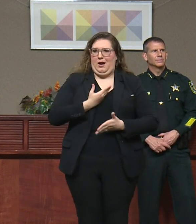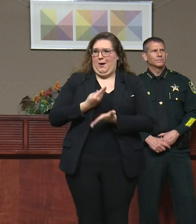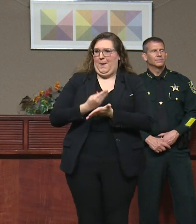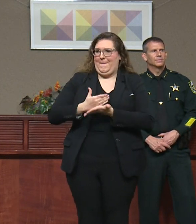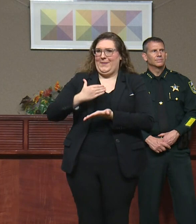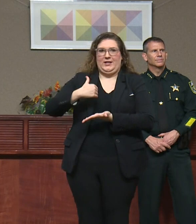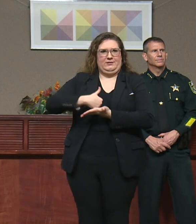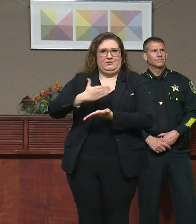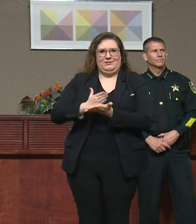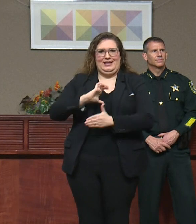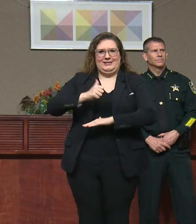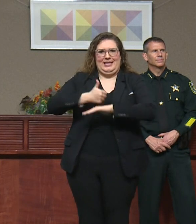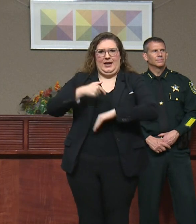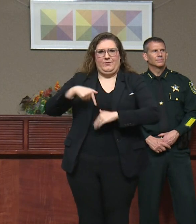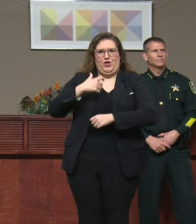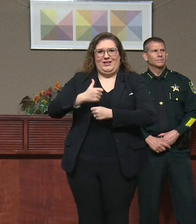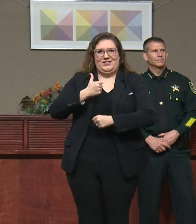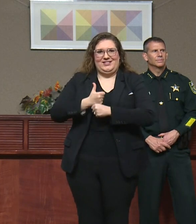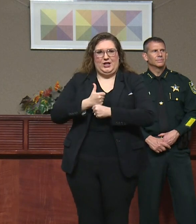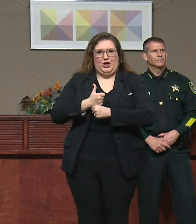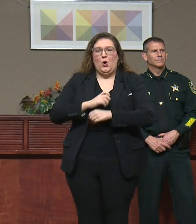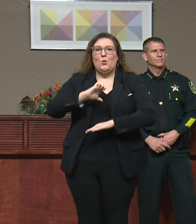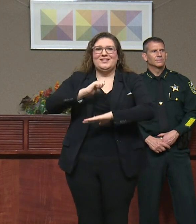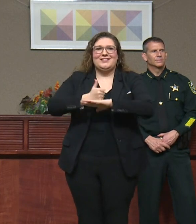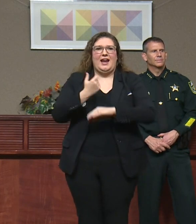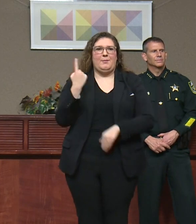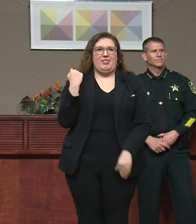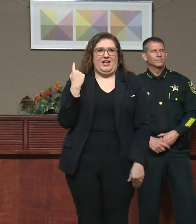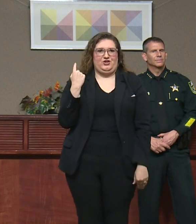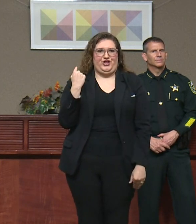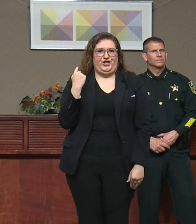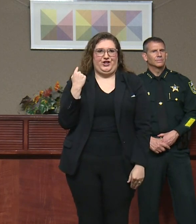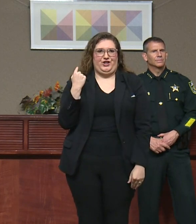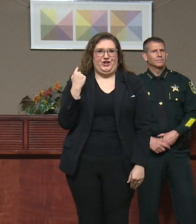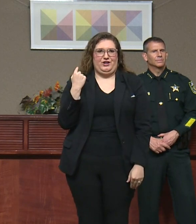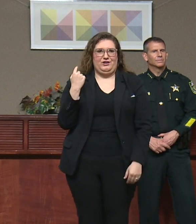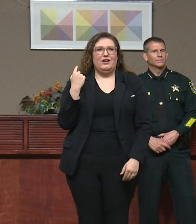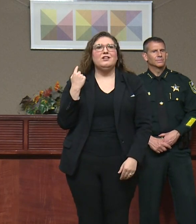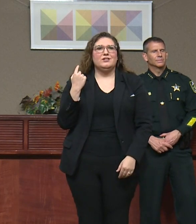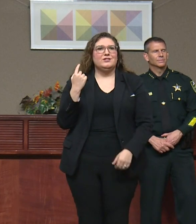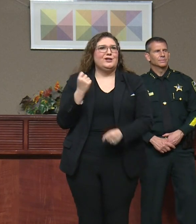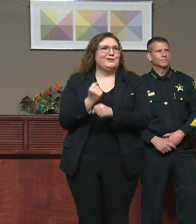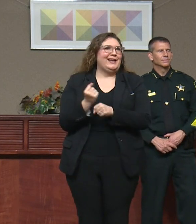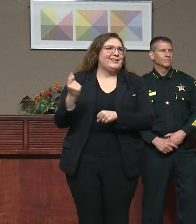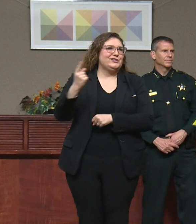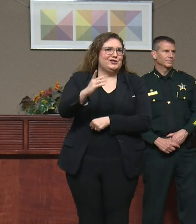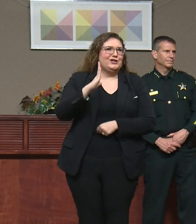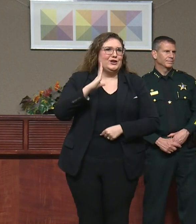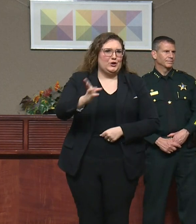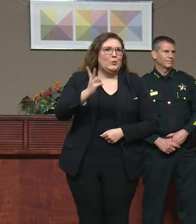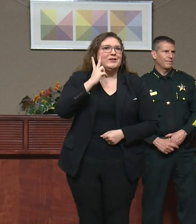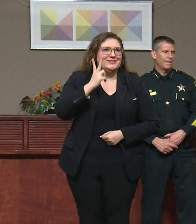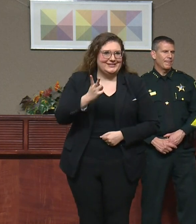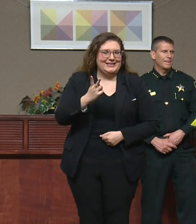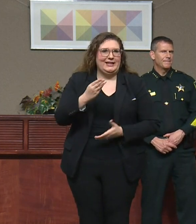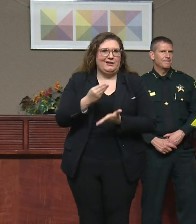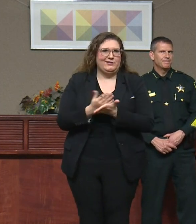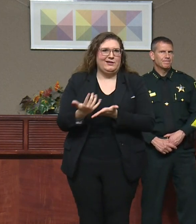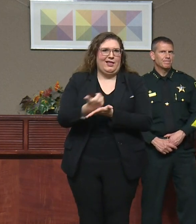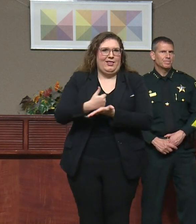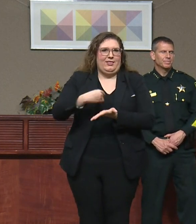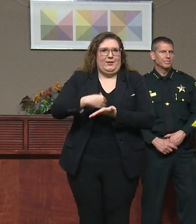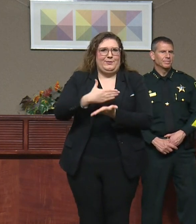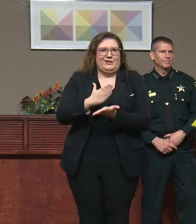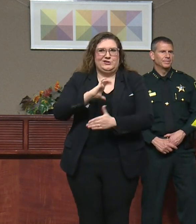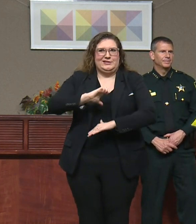you will see our taxpayers tax at, what the value of their properties were as of January. But that does mean